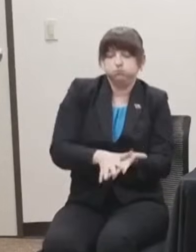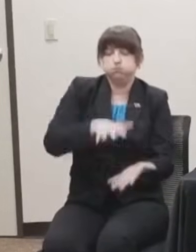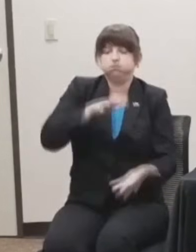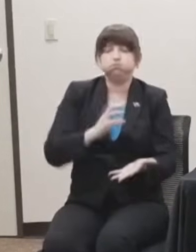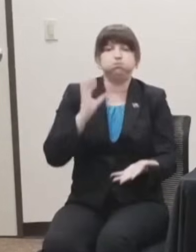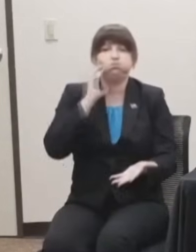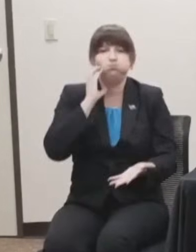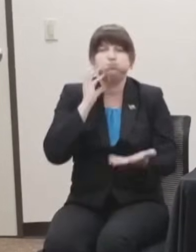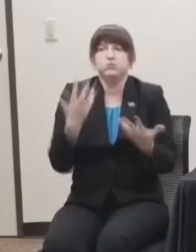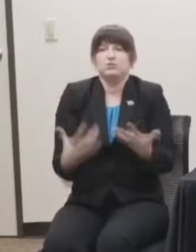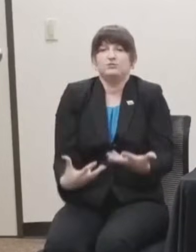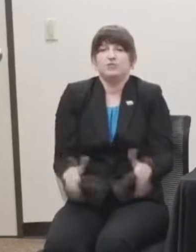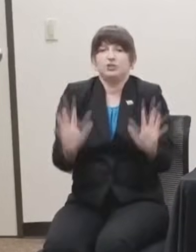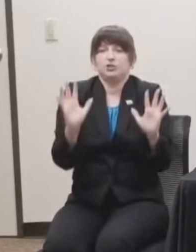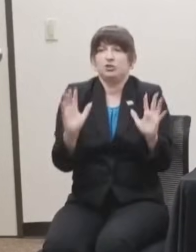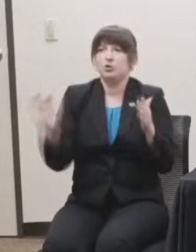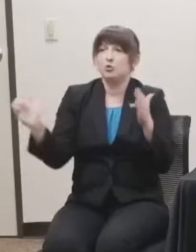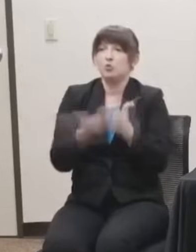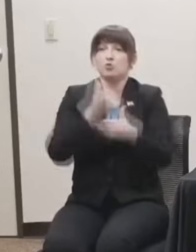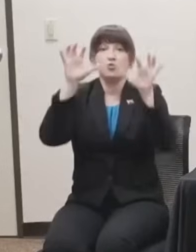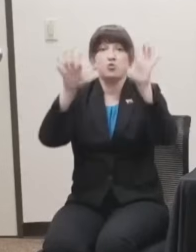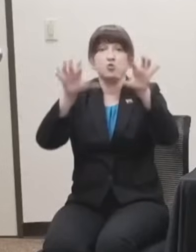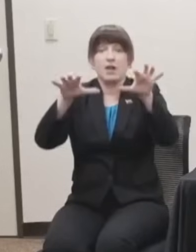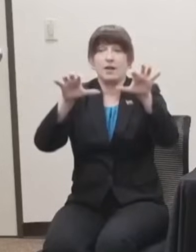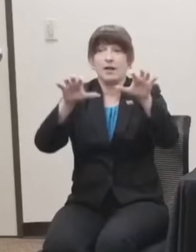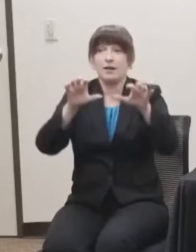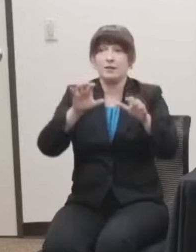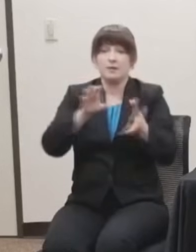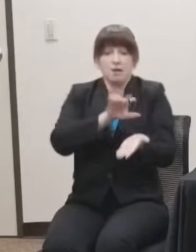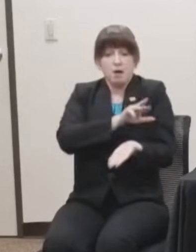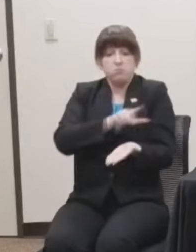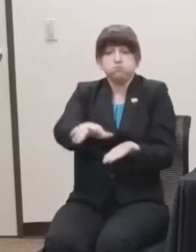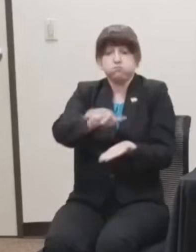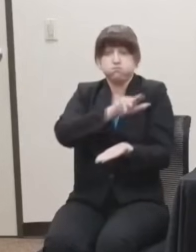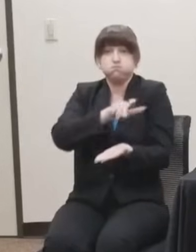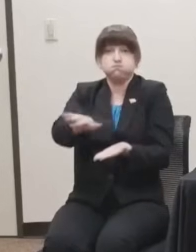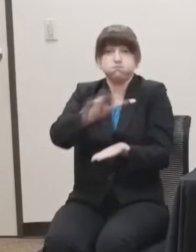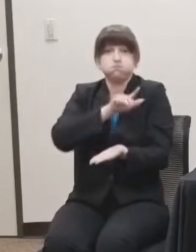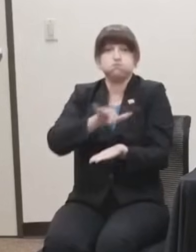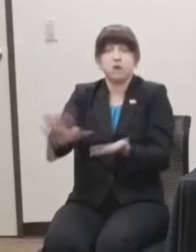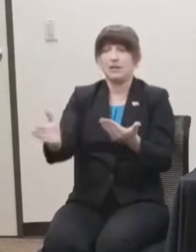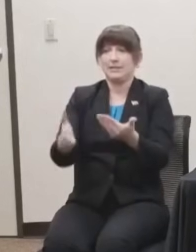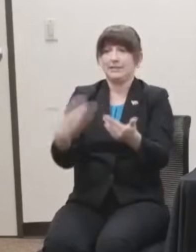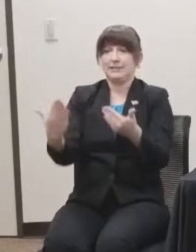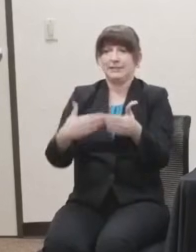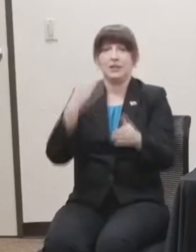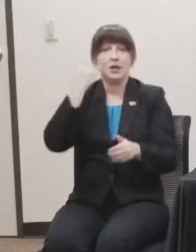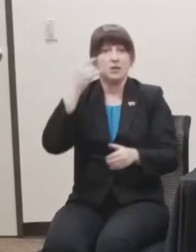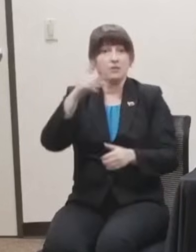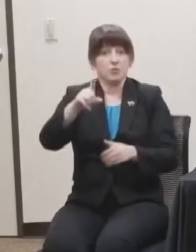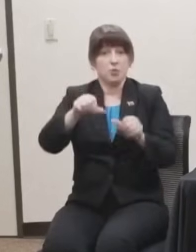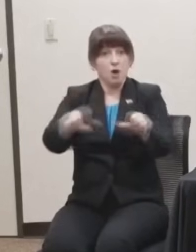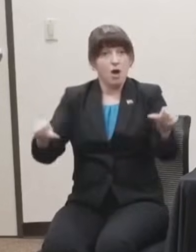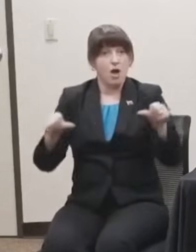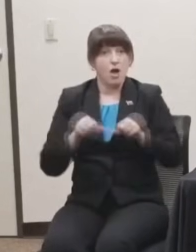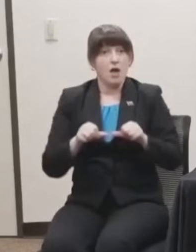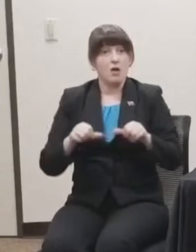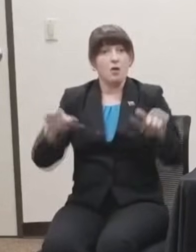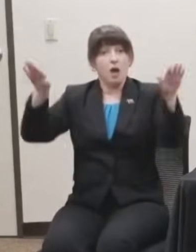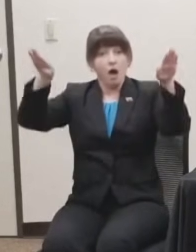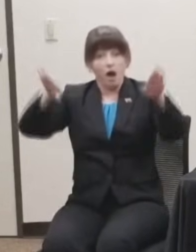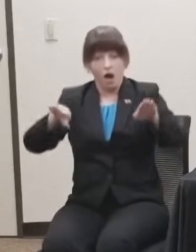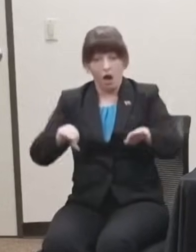falls can be perceived as life-threatening rain. And so if you're in a low-lying area, we need you to move yourself out of that low-lying